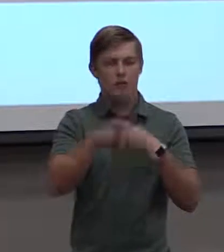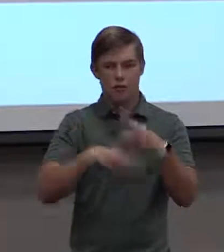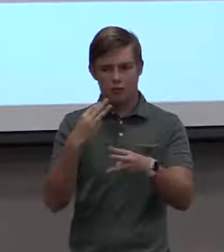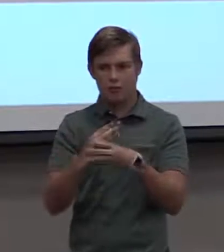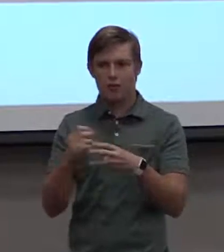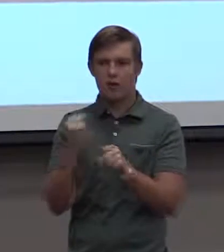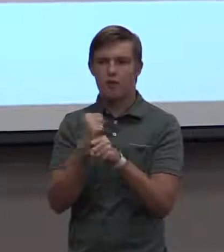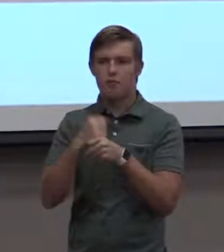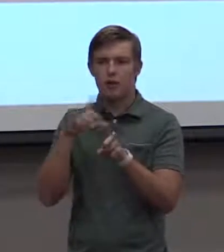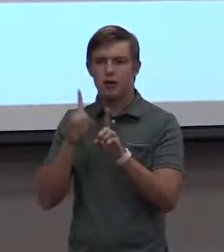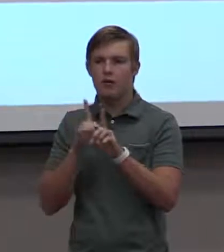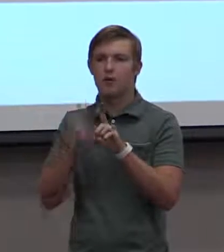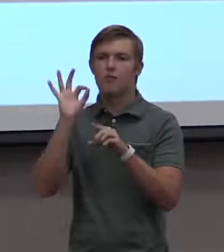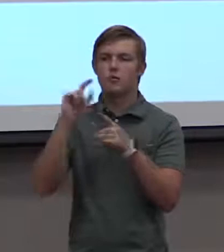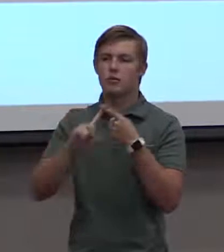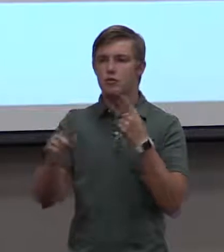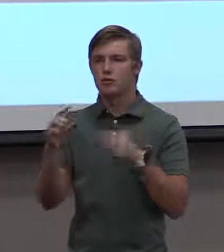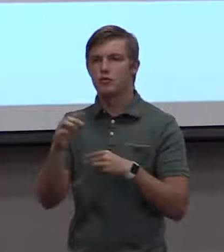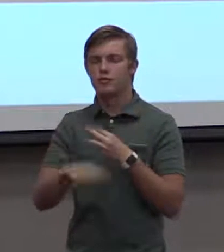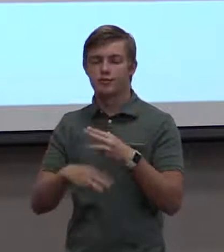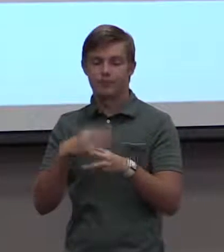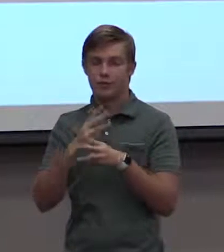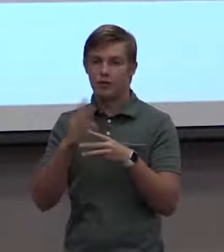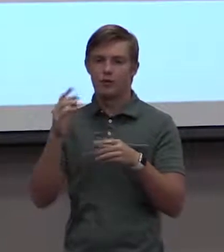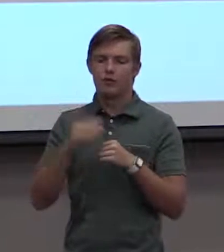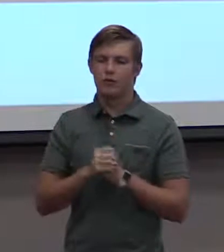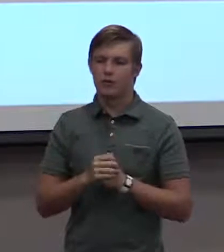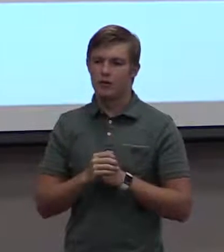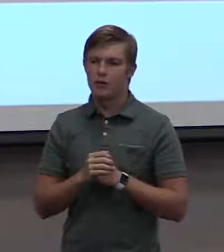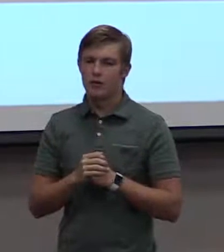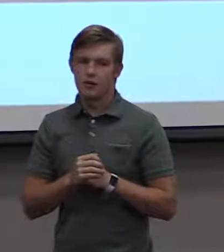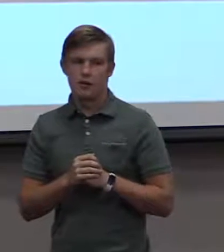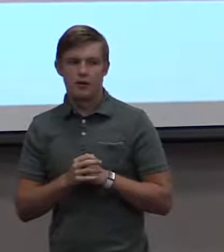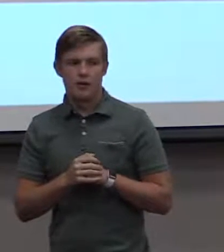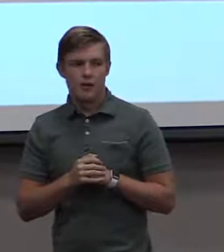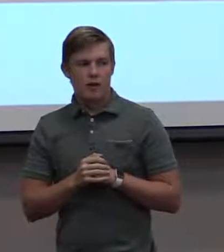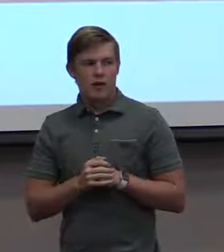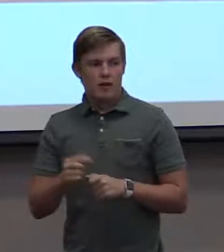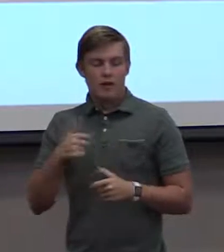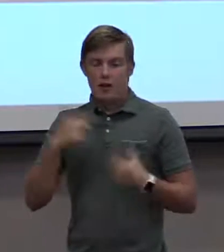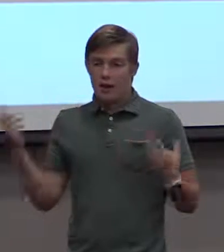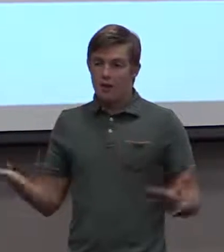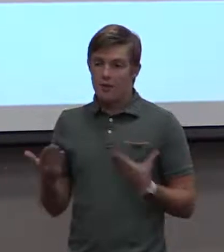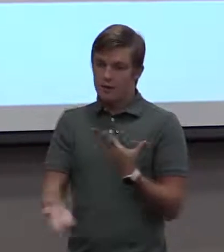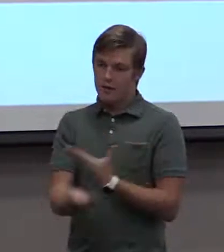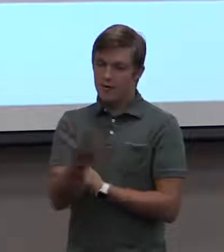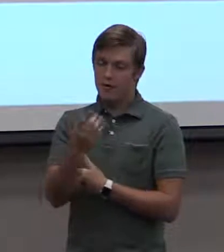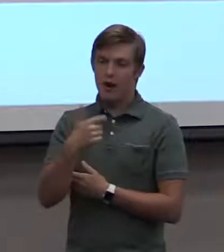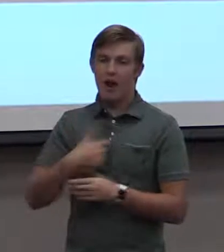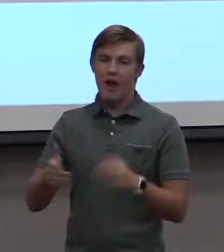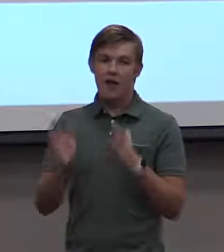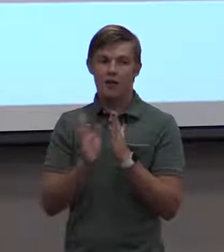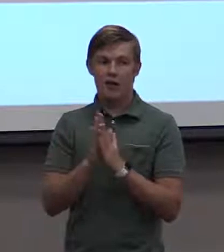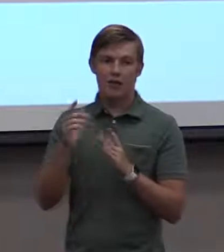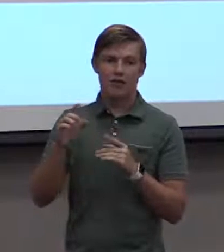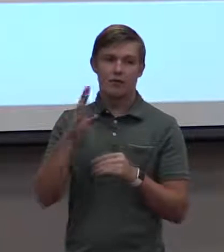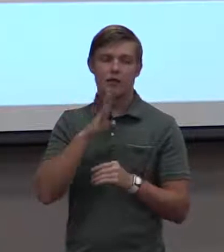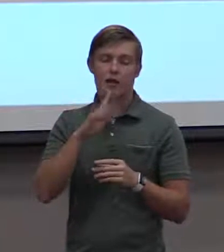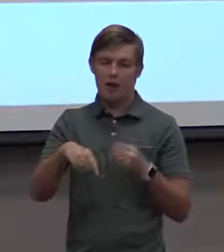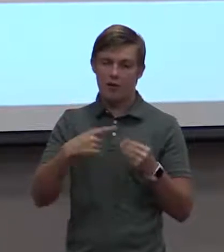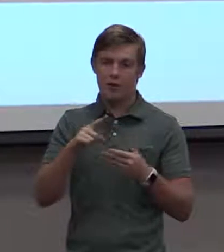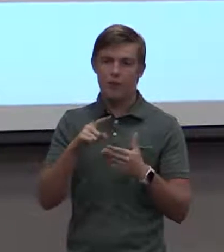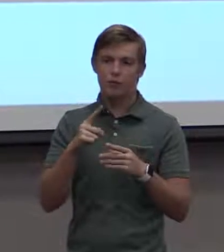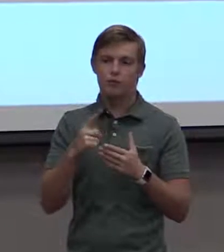disciples, and preaching the word to the world. So I'm here this morning. I got asked to talk about what's going on